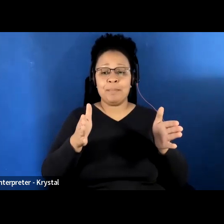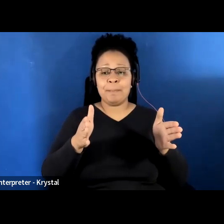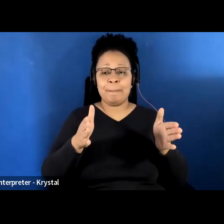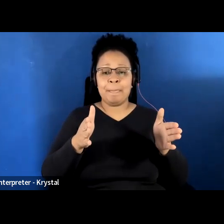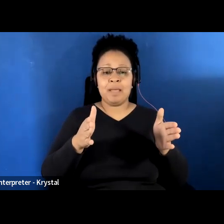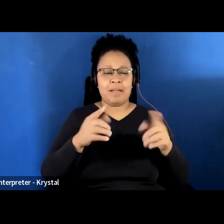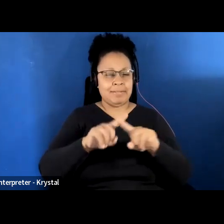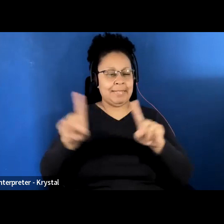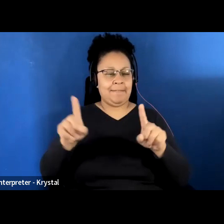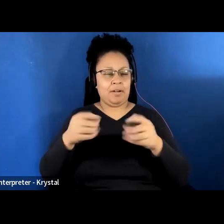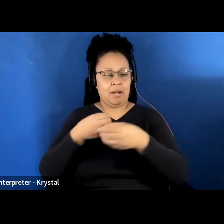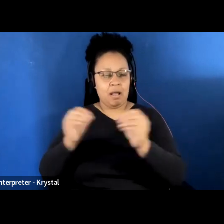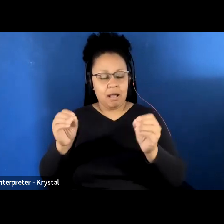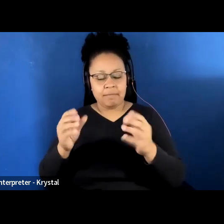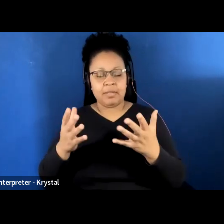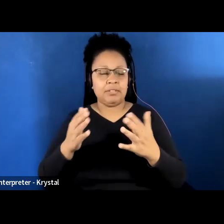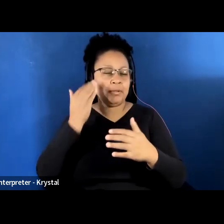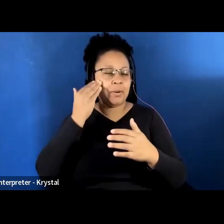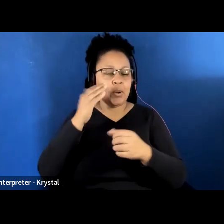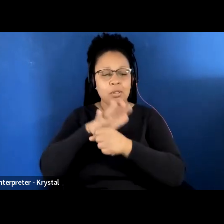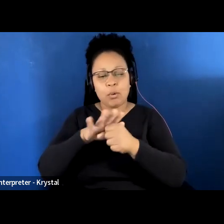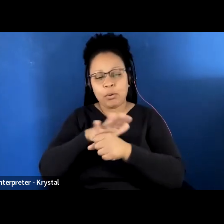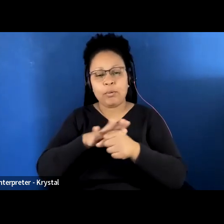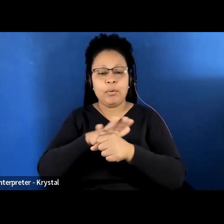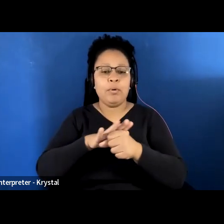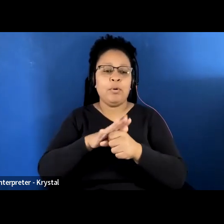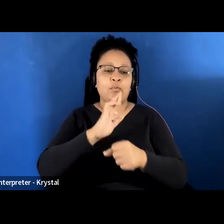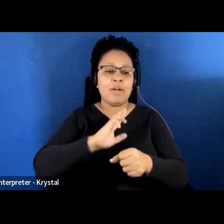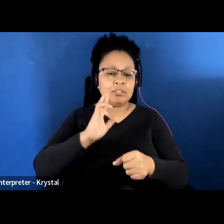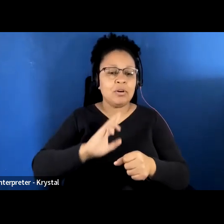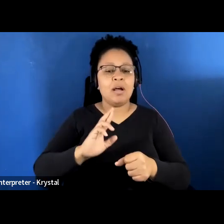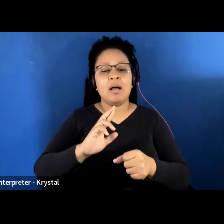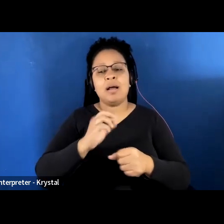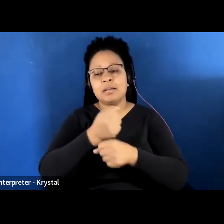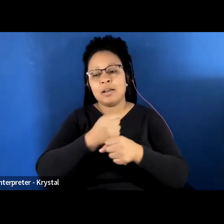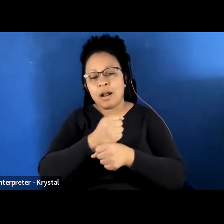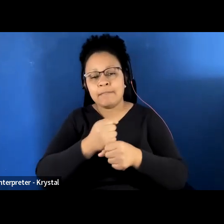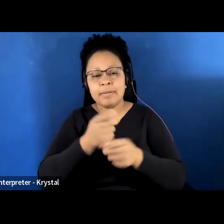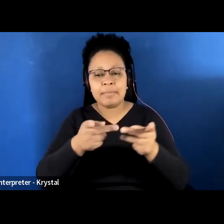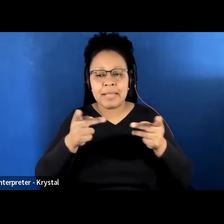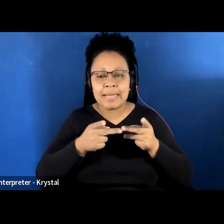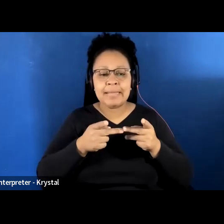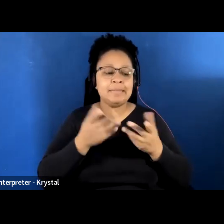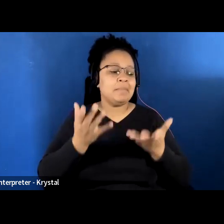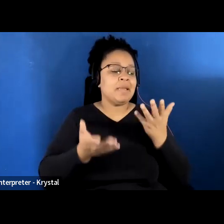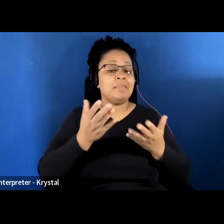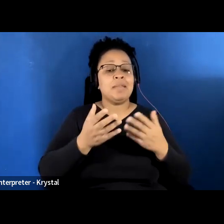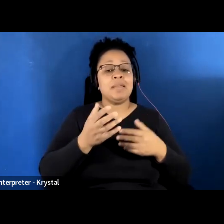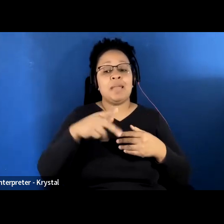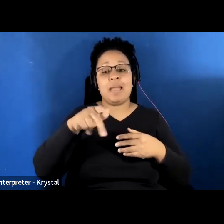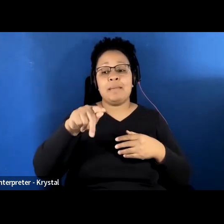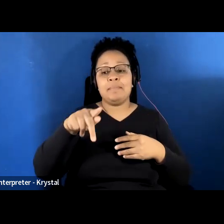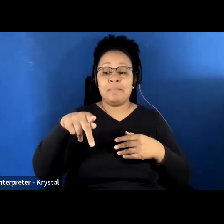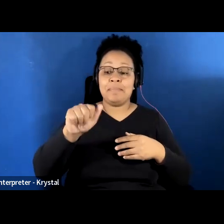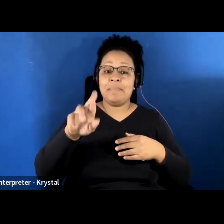like a different office, the local coffee shop, on the like at a park when they don't trust